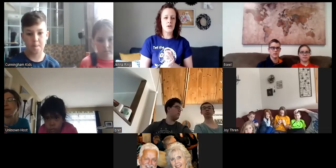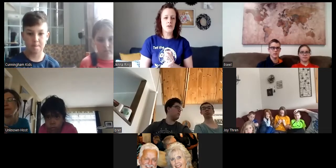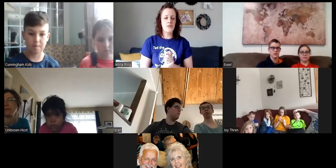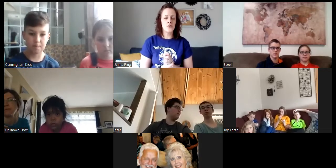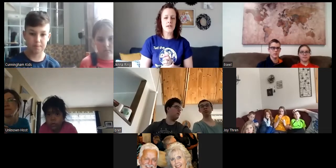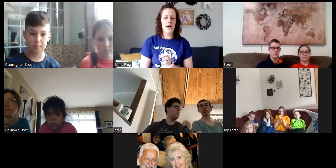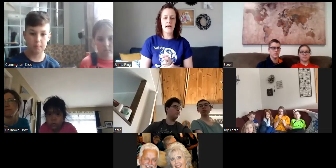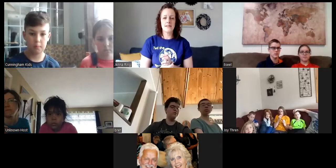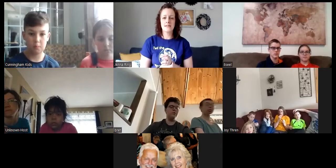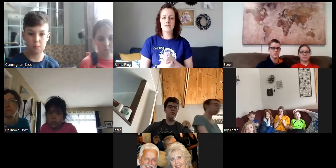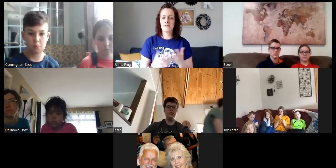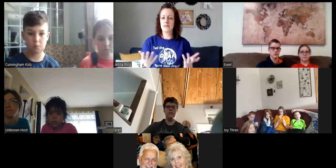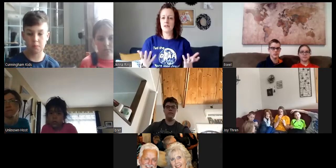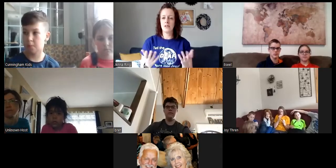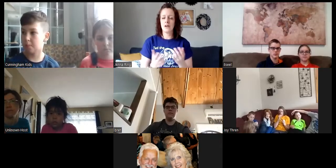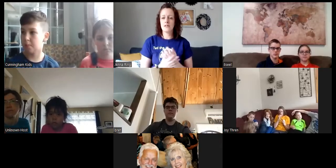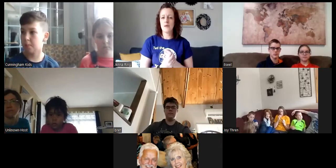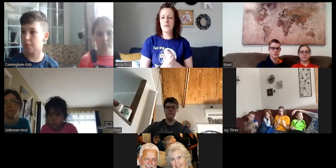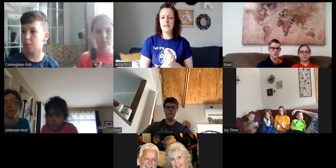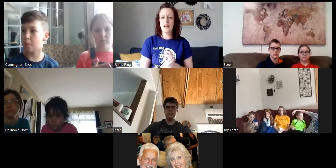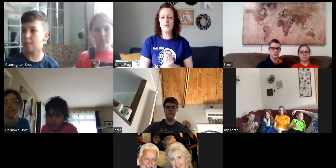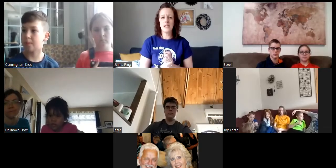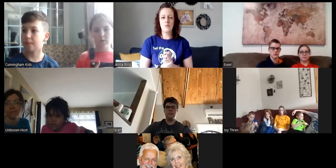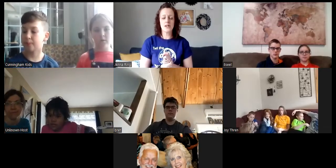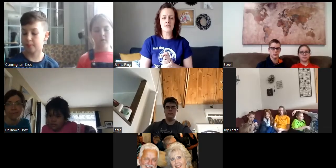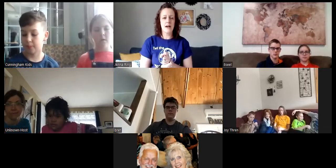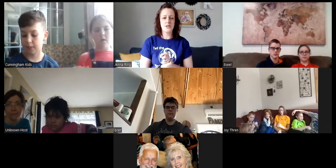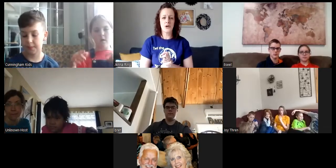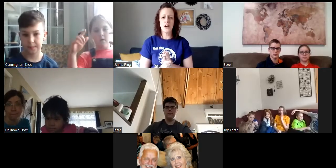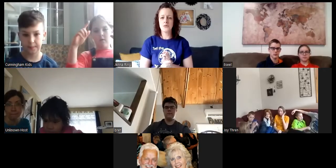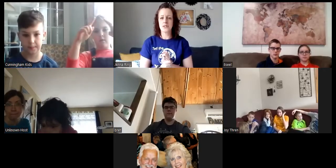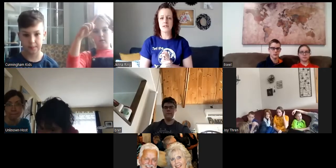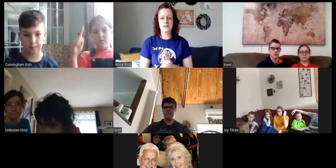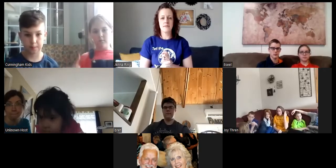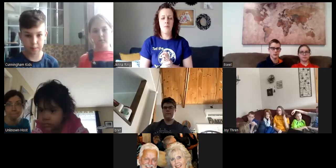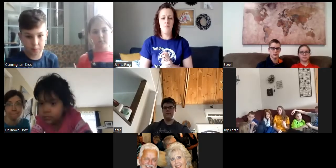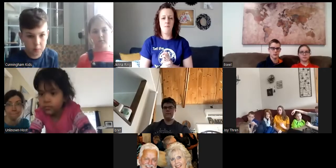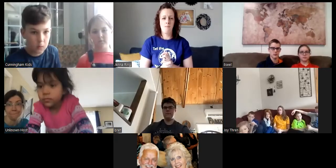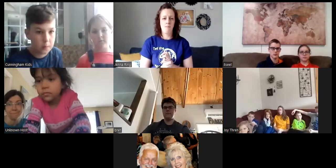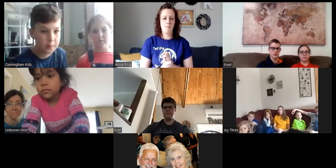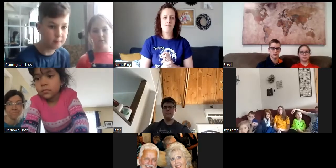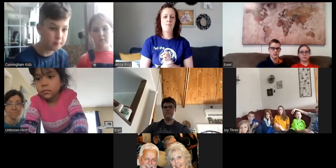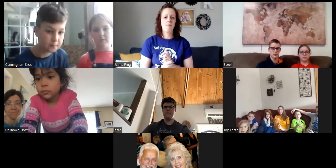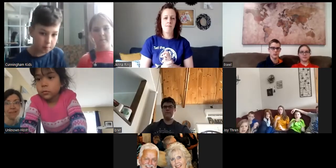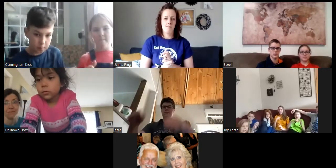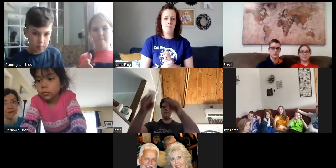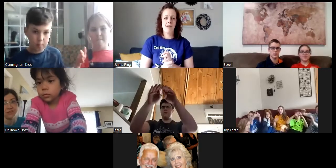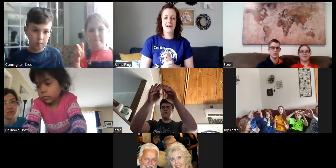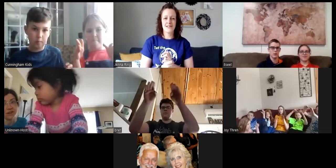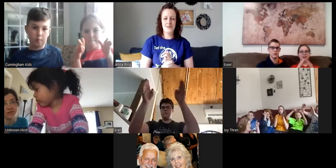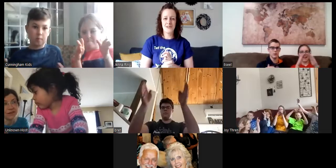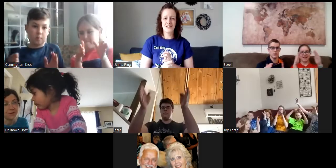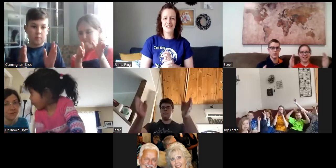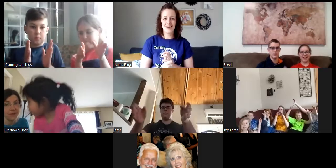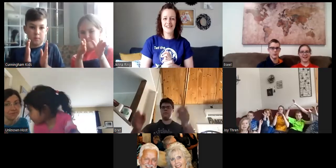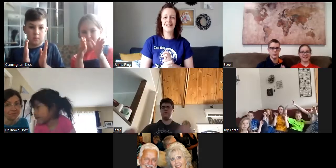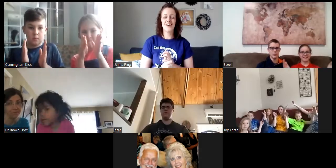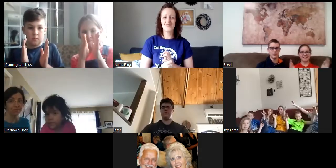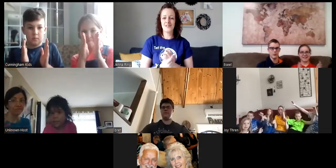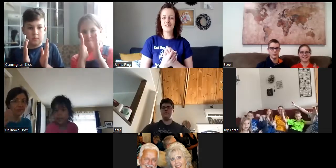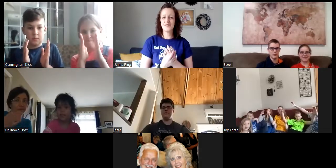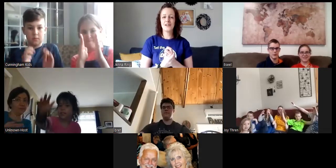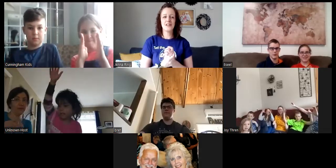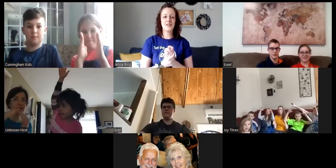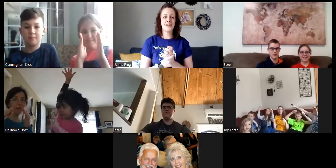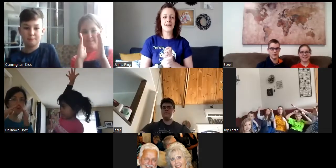guess we learned a few signs. Somebody tell me what size your house is. I see Willow going,